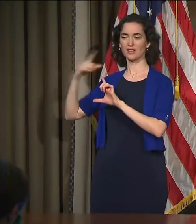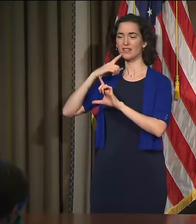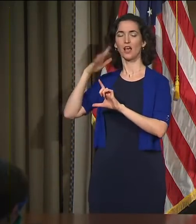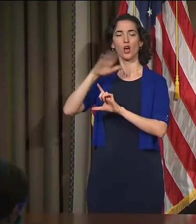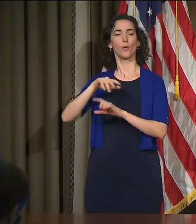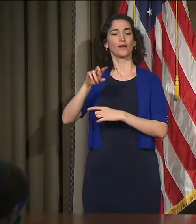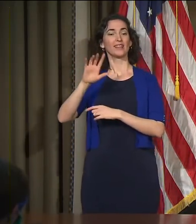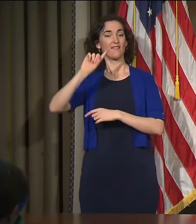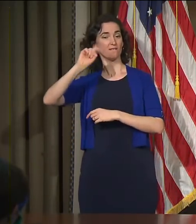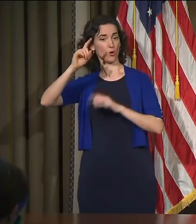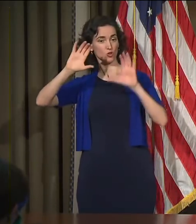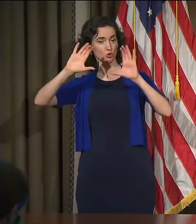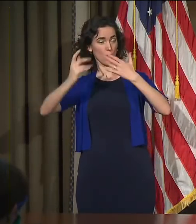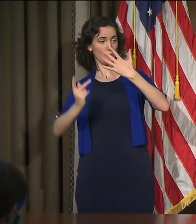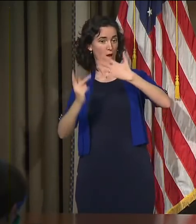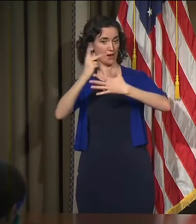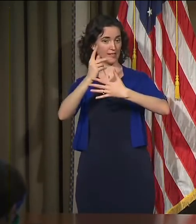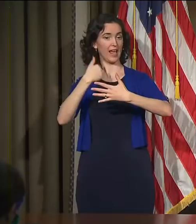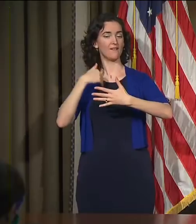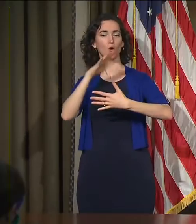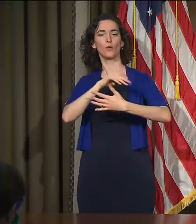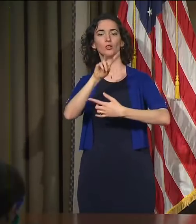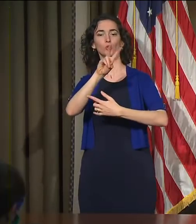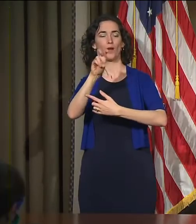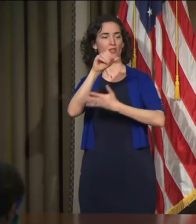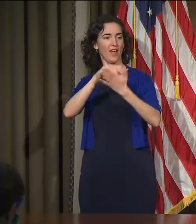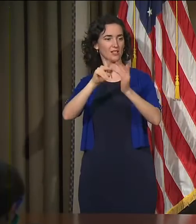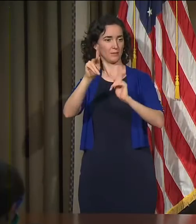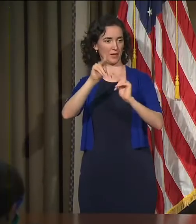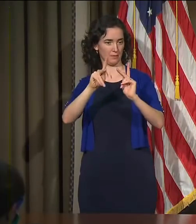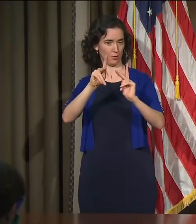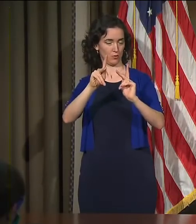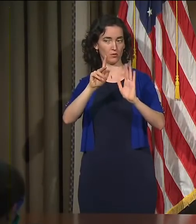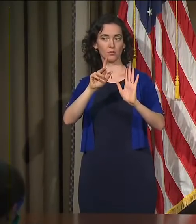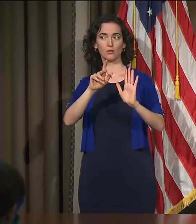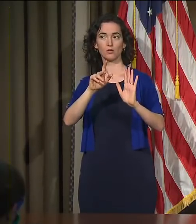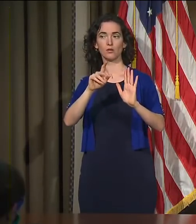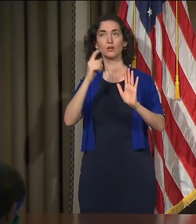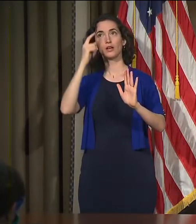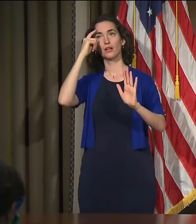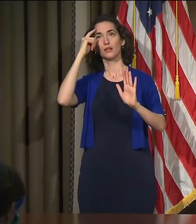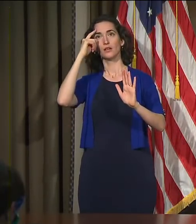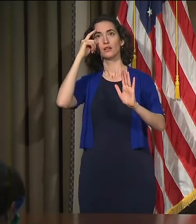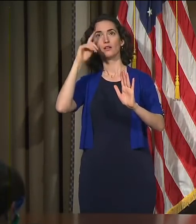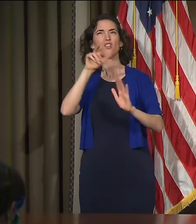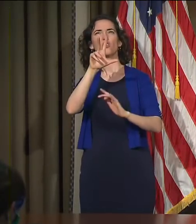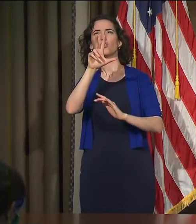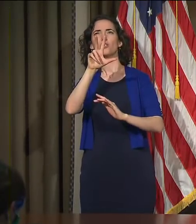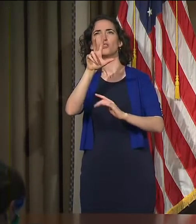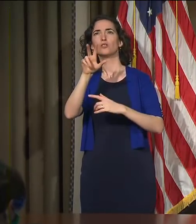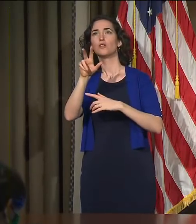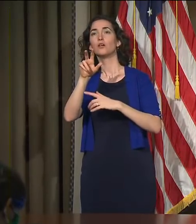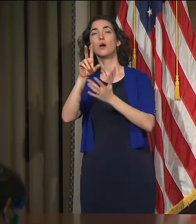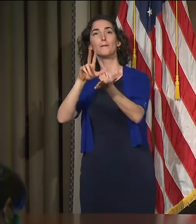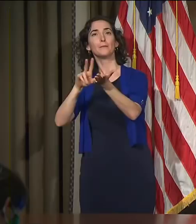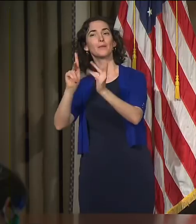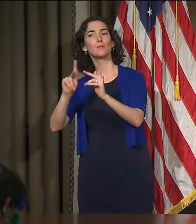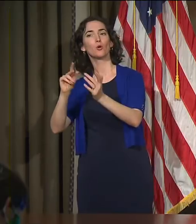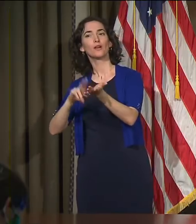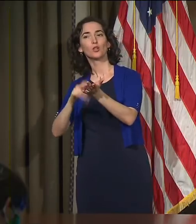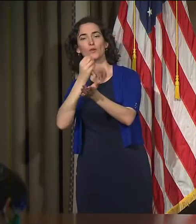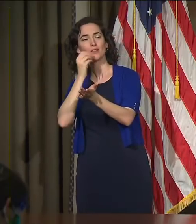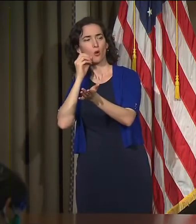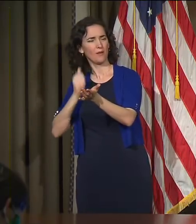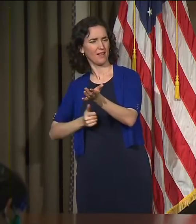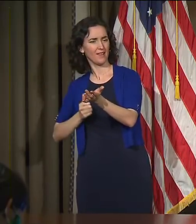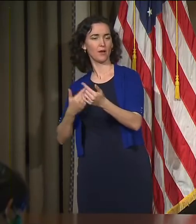that were part of that first priority group to get the vaccine. I think it was around 30,000 or something like that of the nursing home residents. I did the story